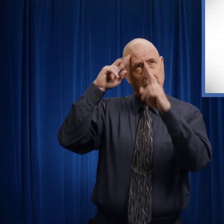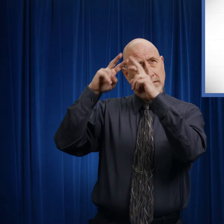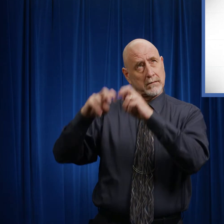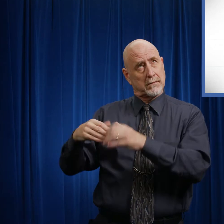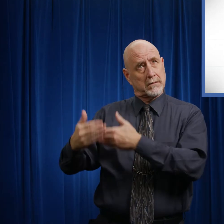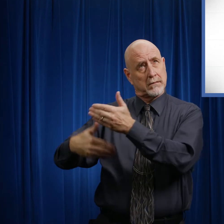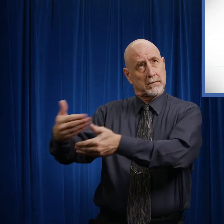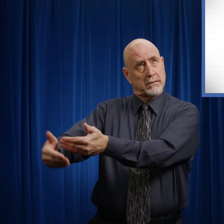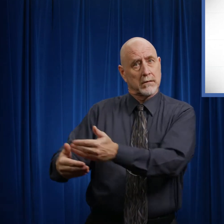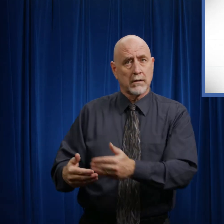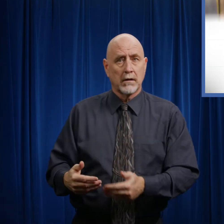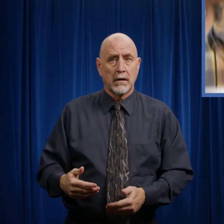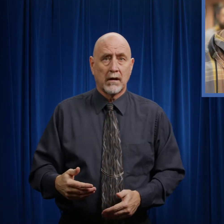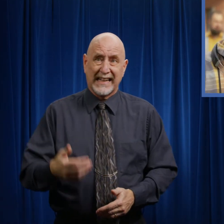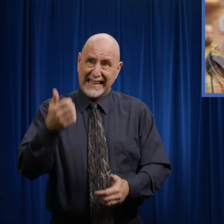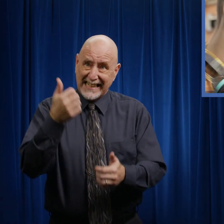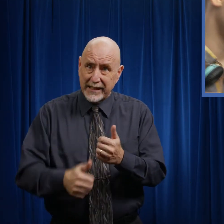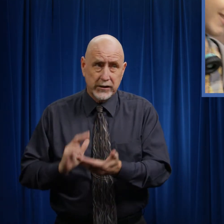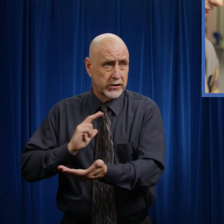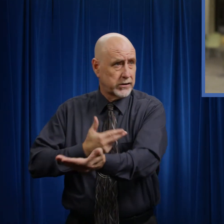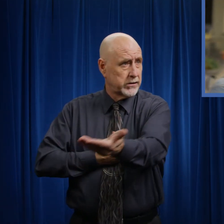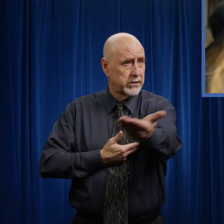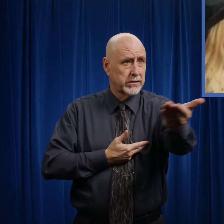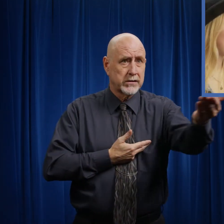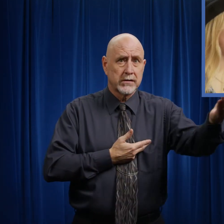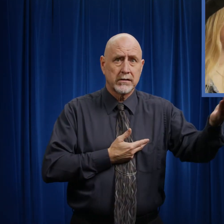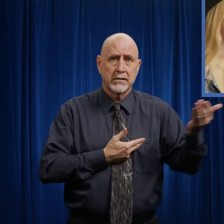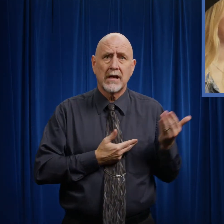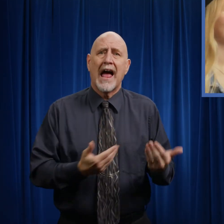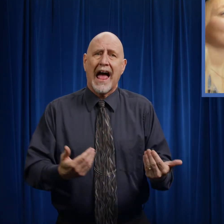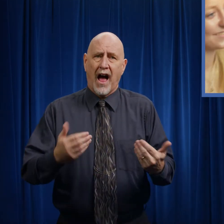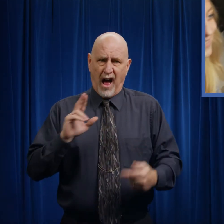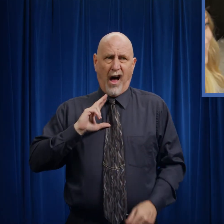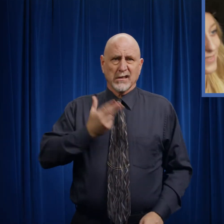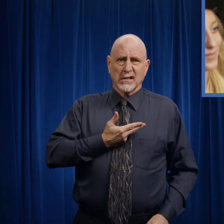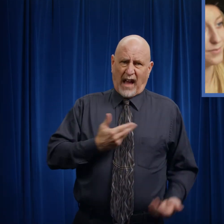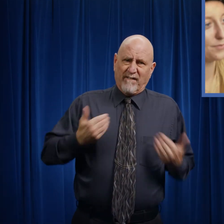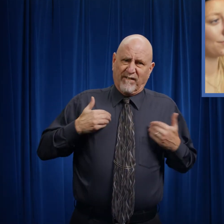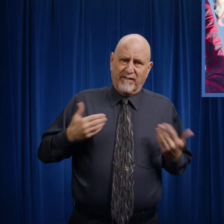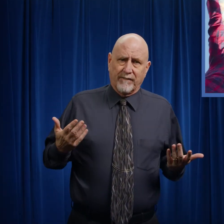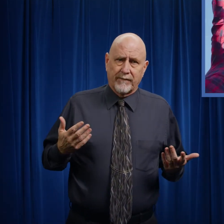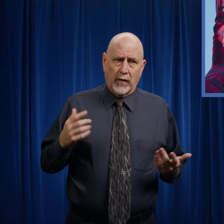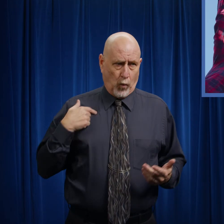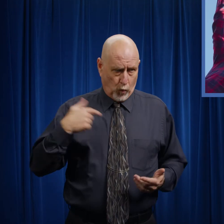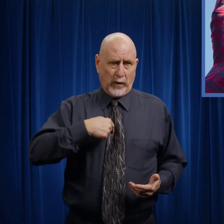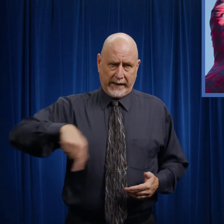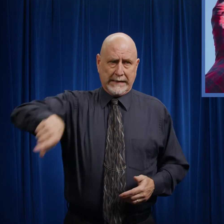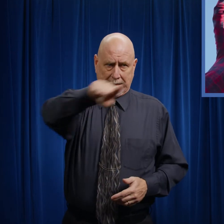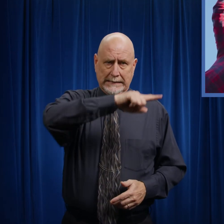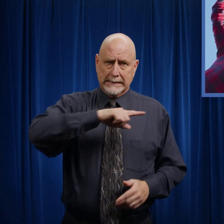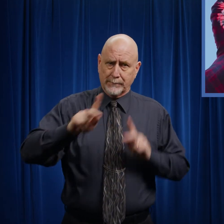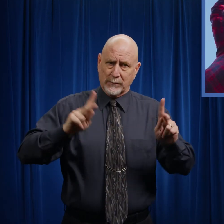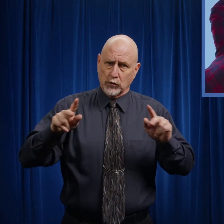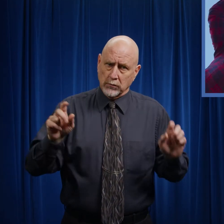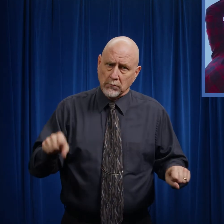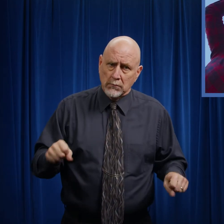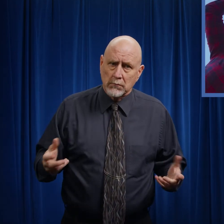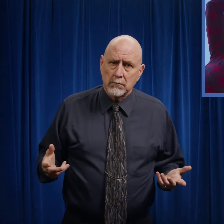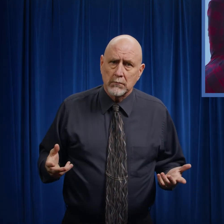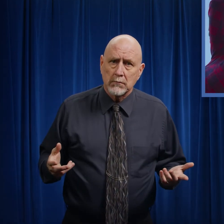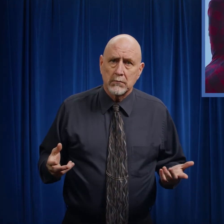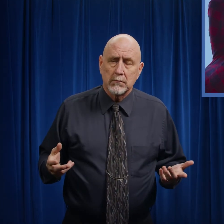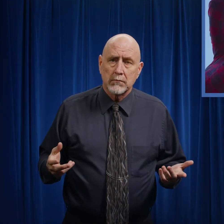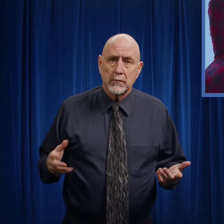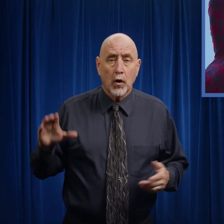this line of reasoning is that simply every single one of us recognize that there is an us. We recognize that we